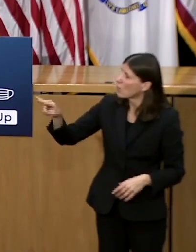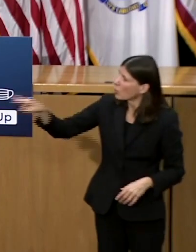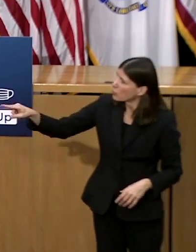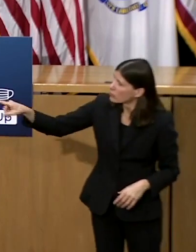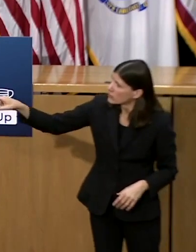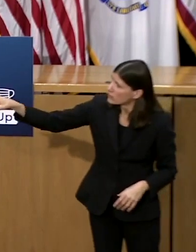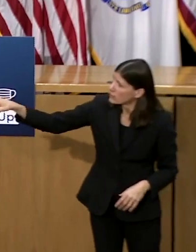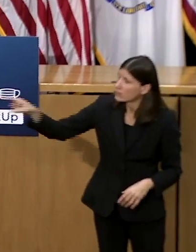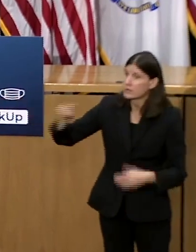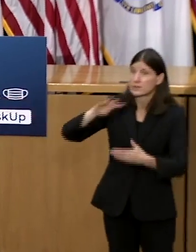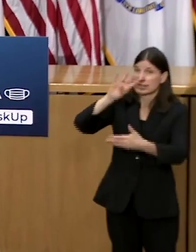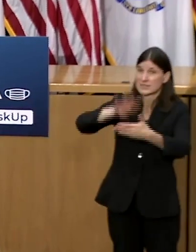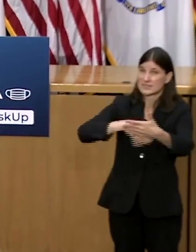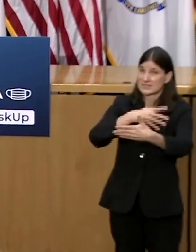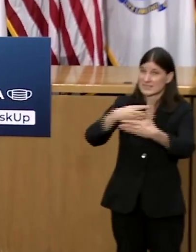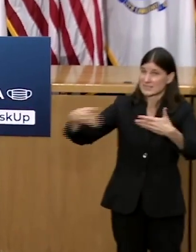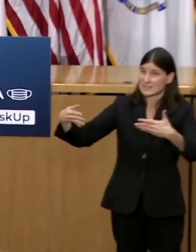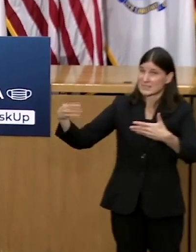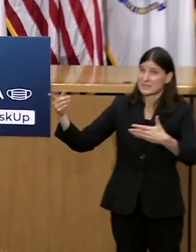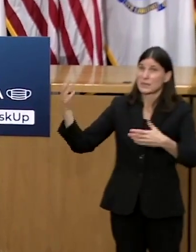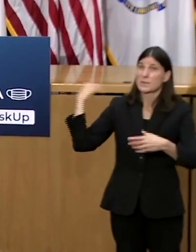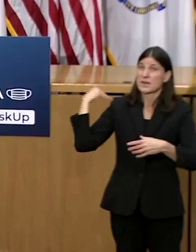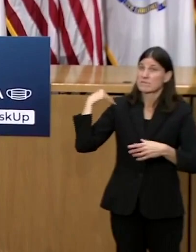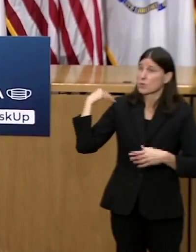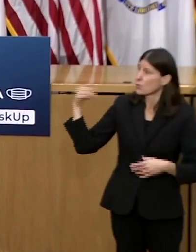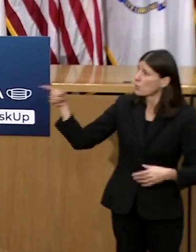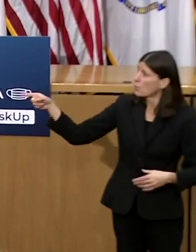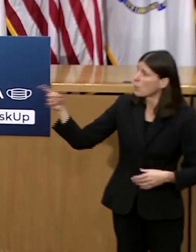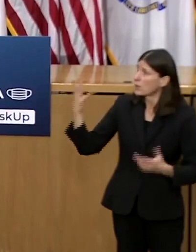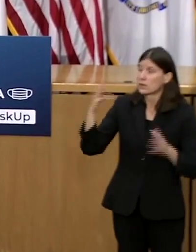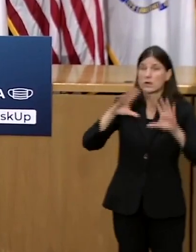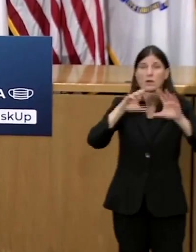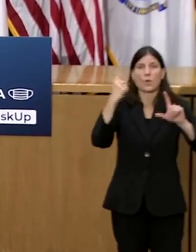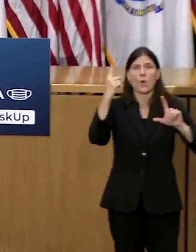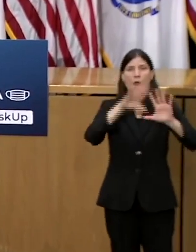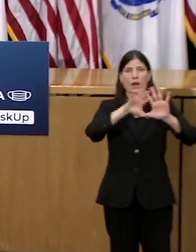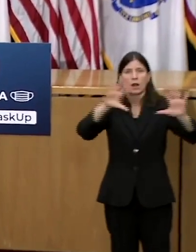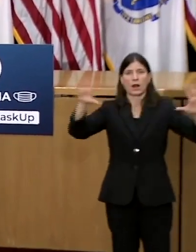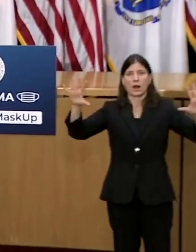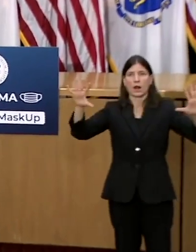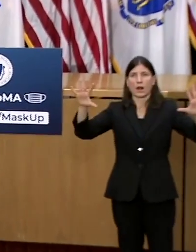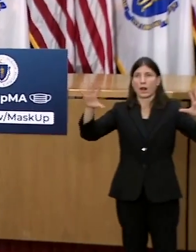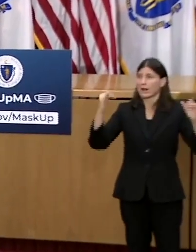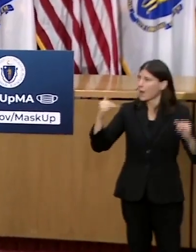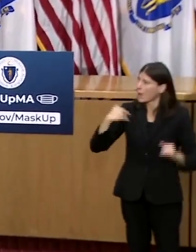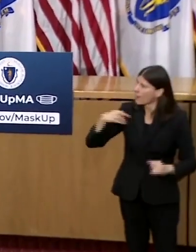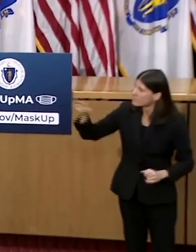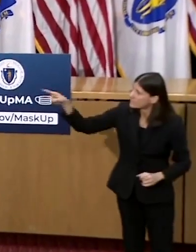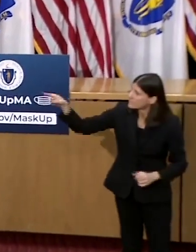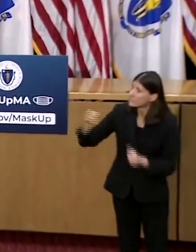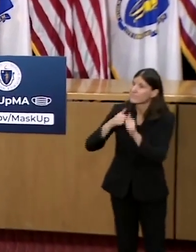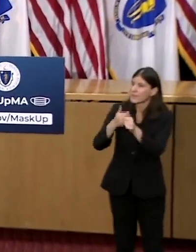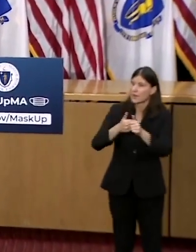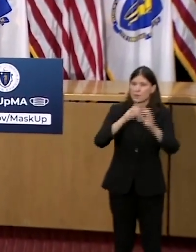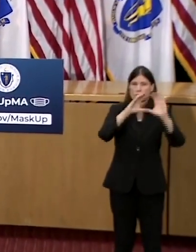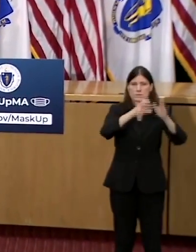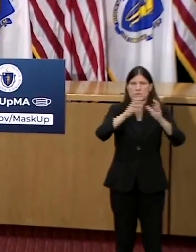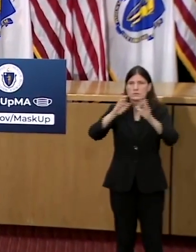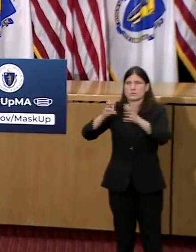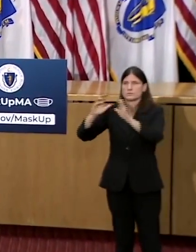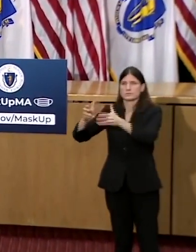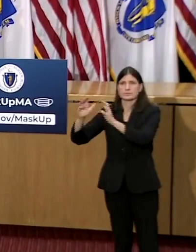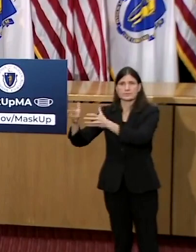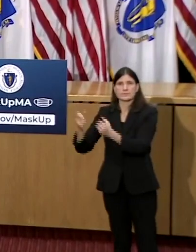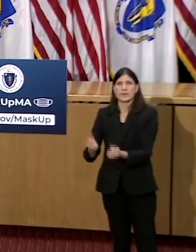the same metric for a community of less than 10,000 people, and you have with somebody over 50,000,